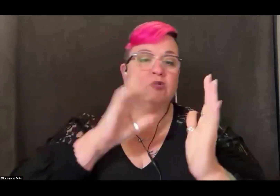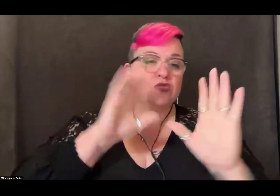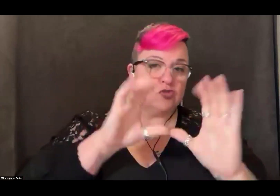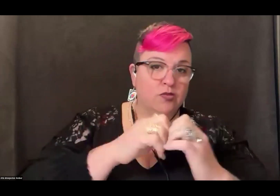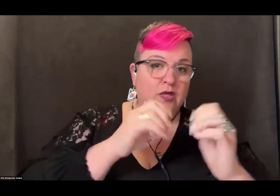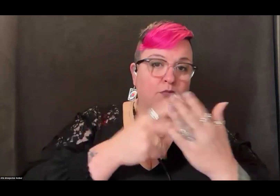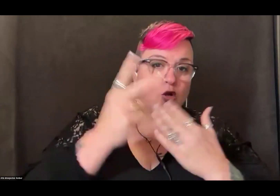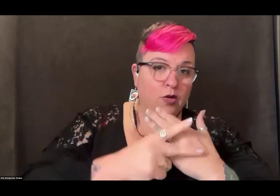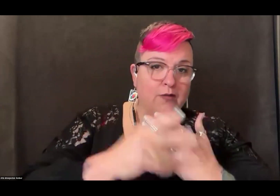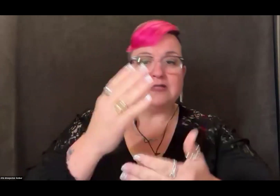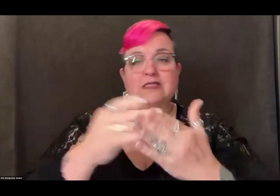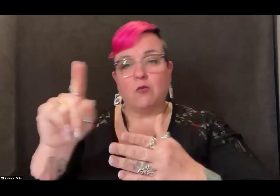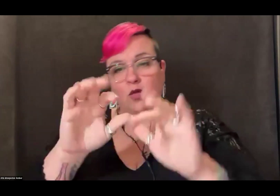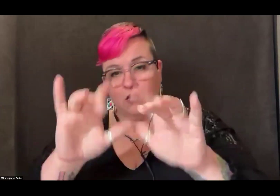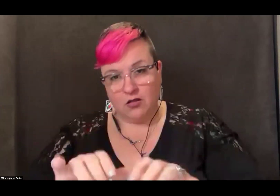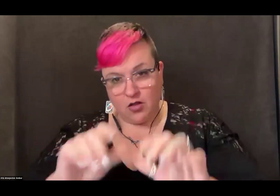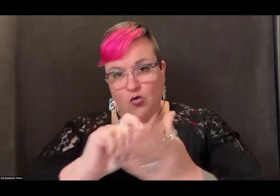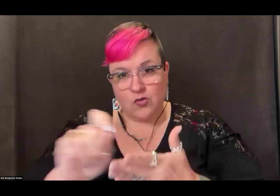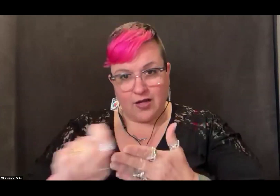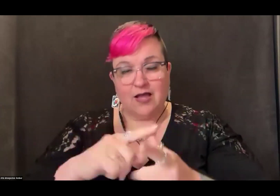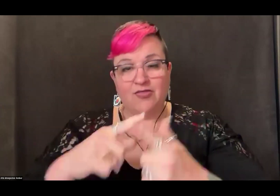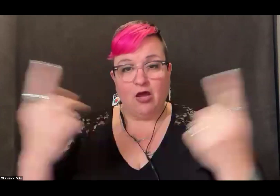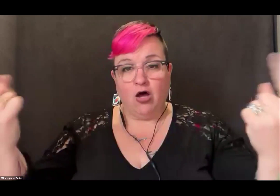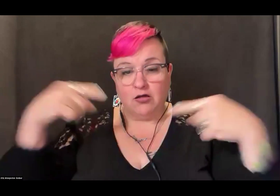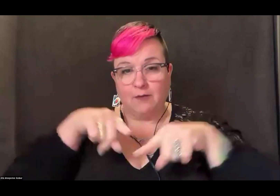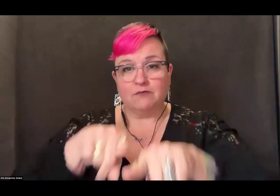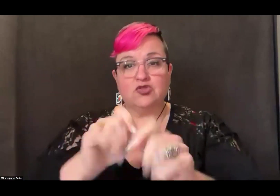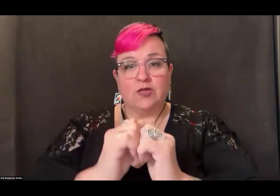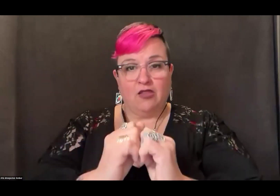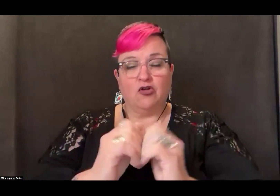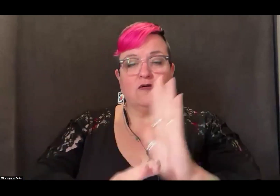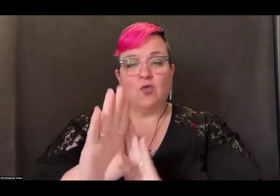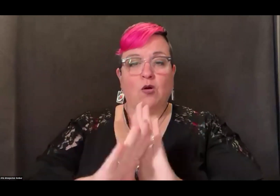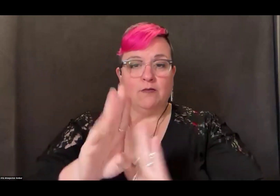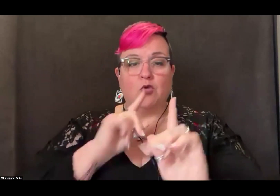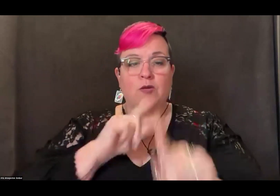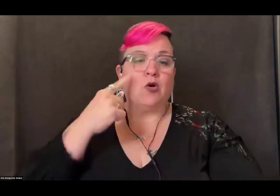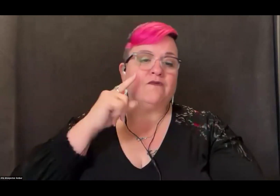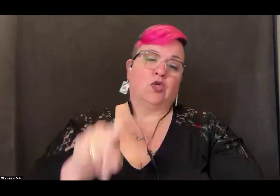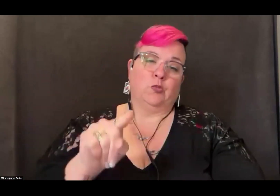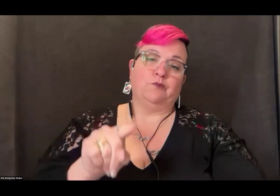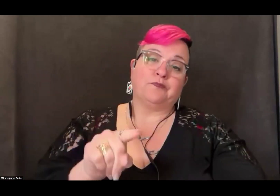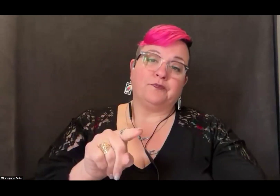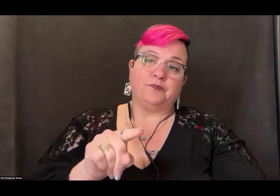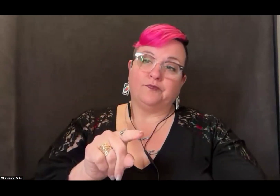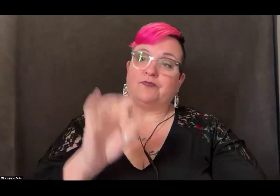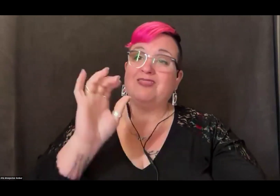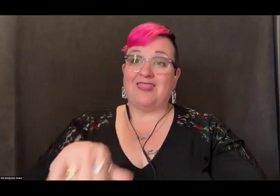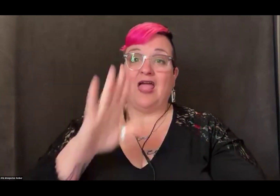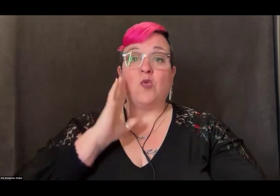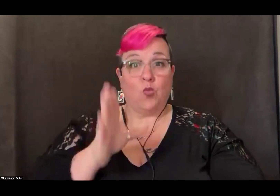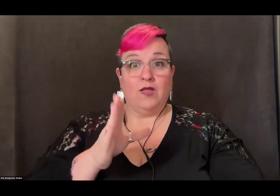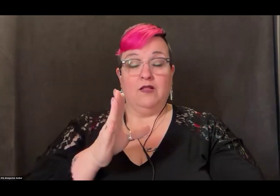programming, some will do the writing, and they all come together to form a report for you that can